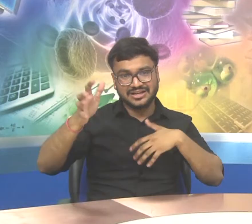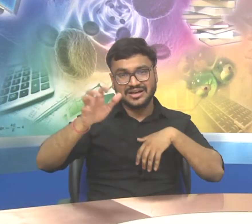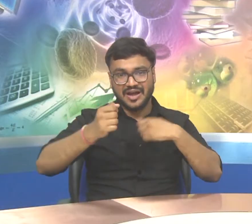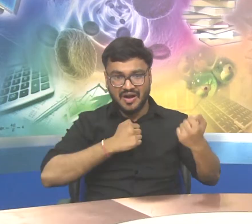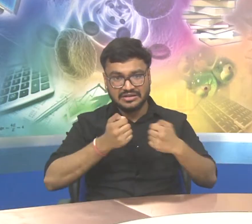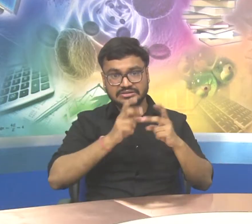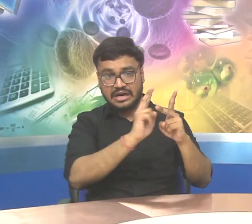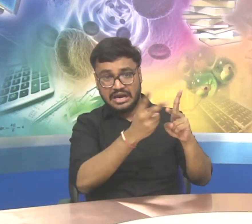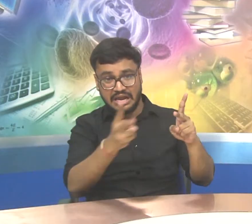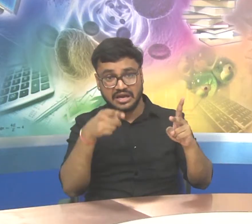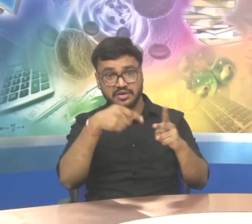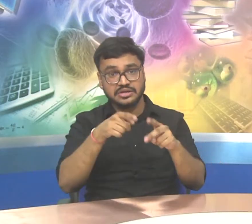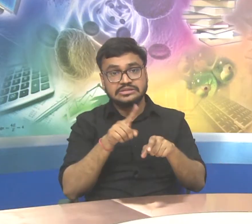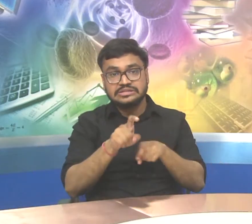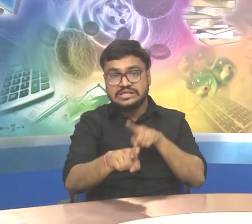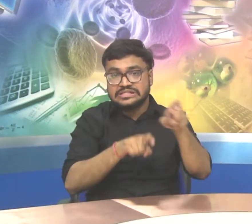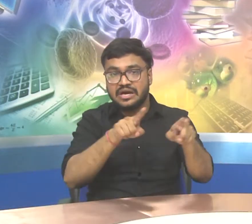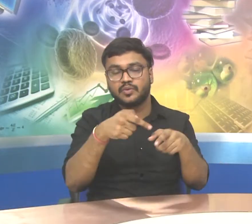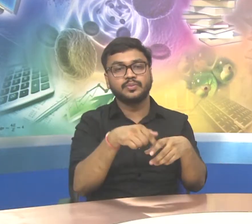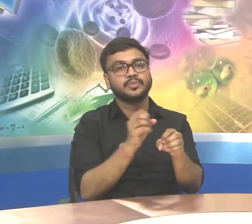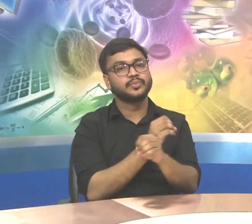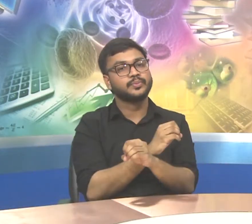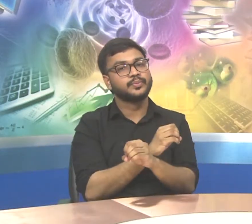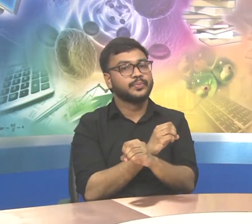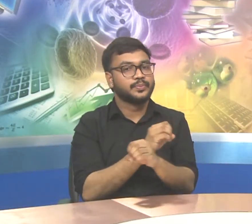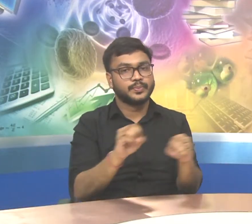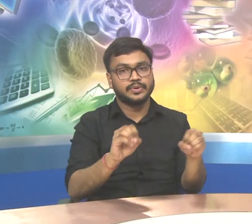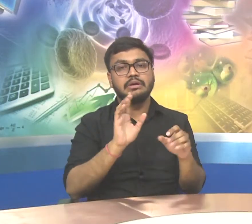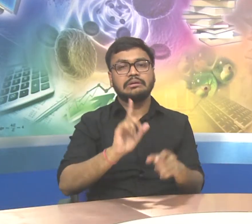There were no plants or animals back then.